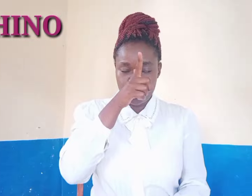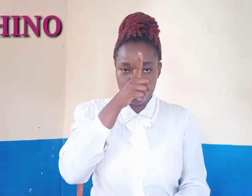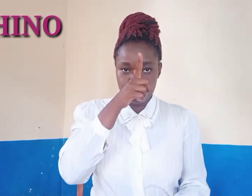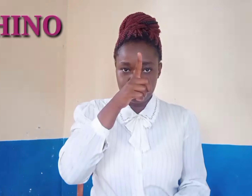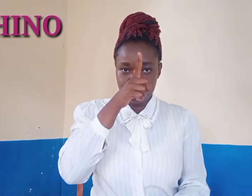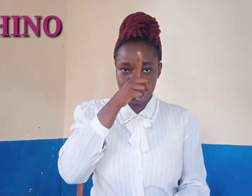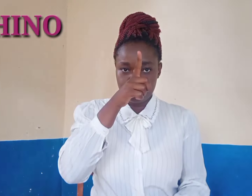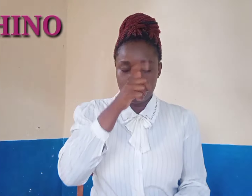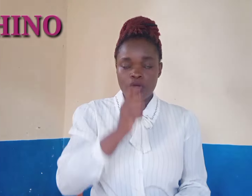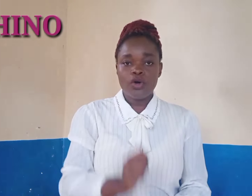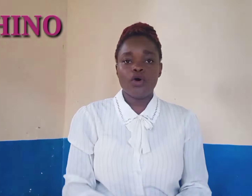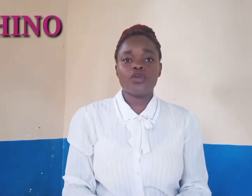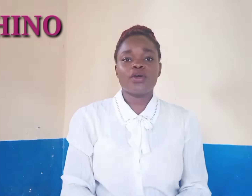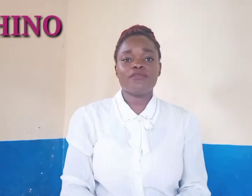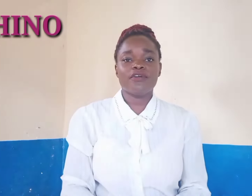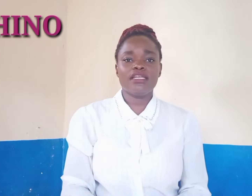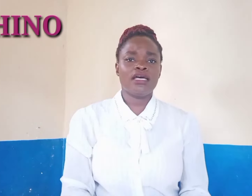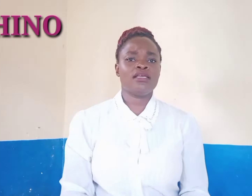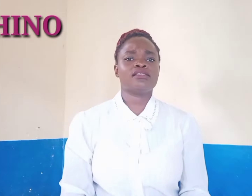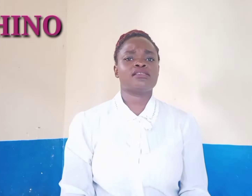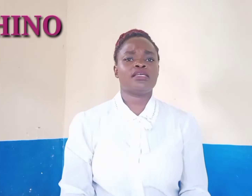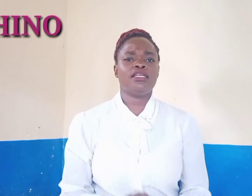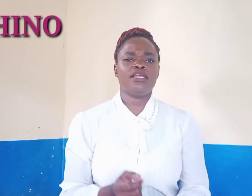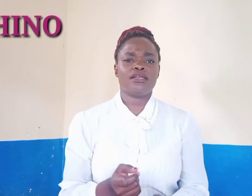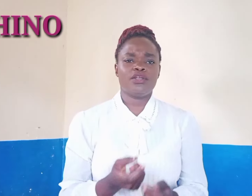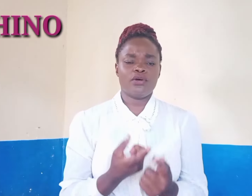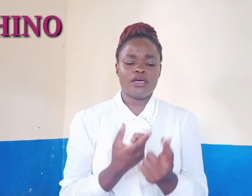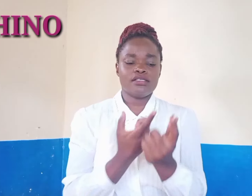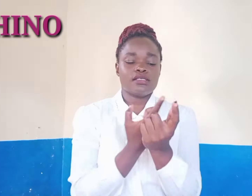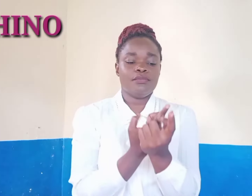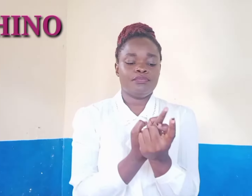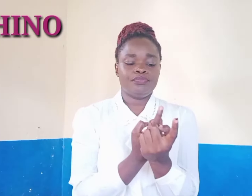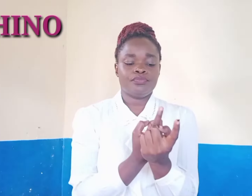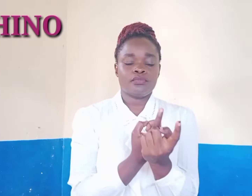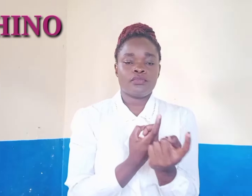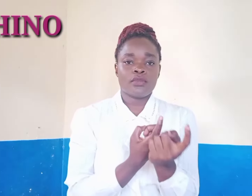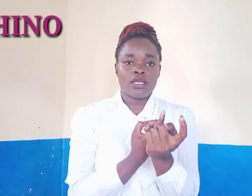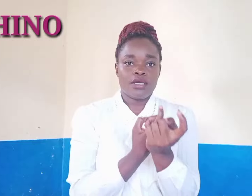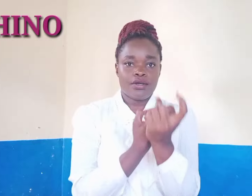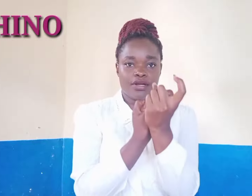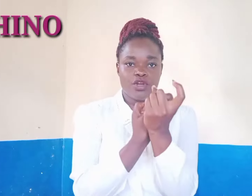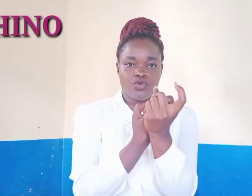rhino, or you can find other signing rhino as rhino.